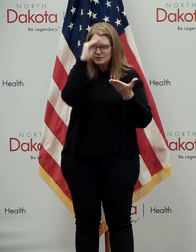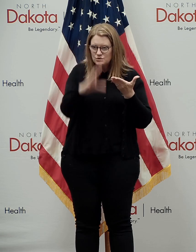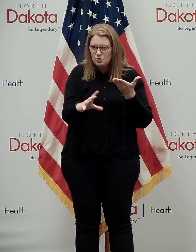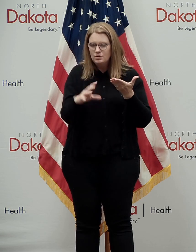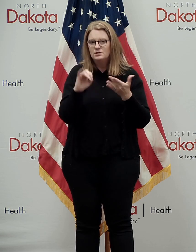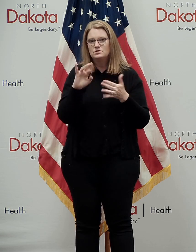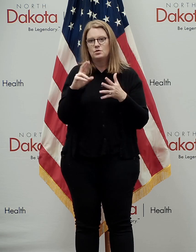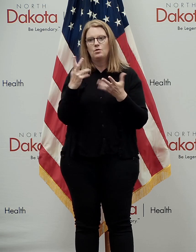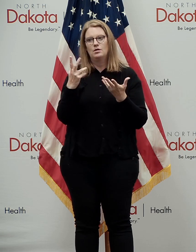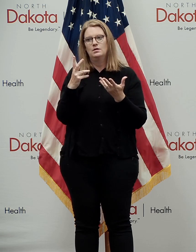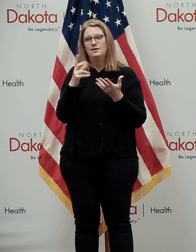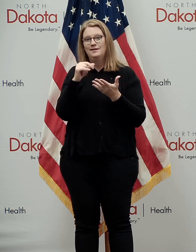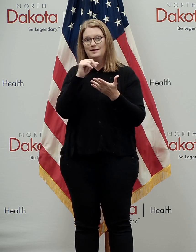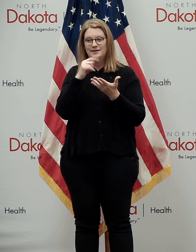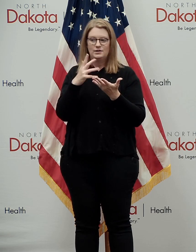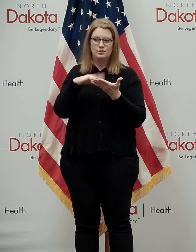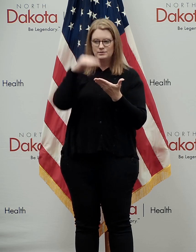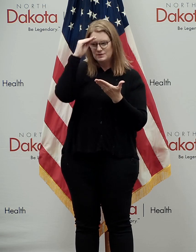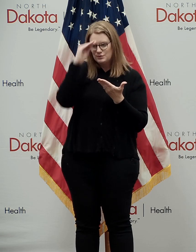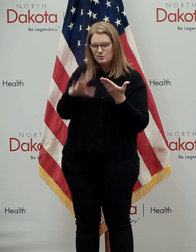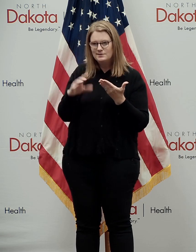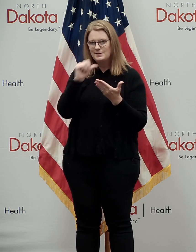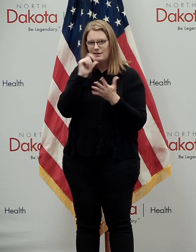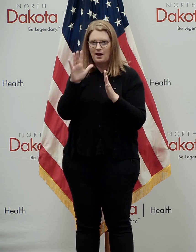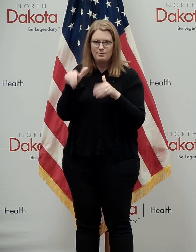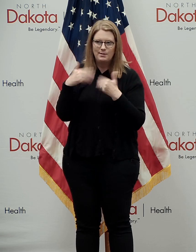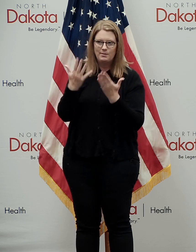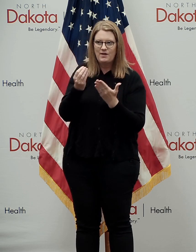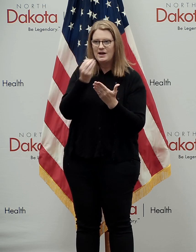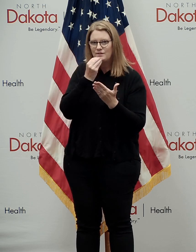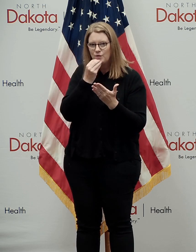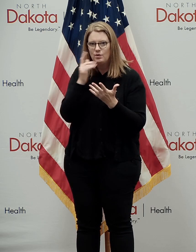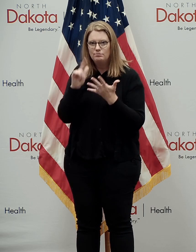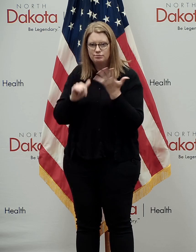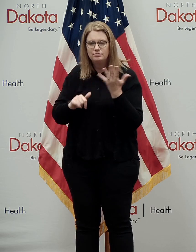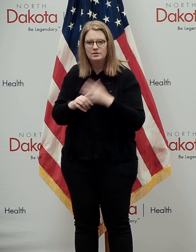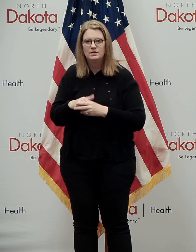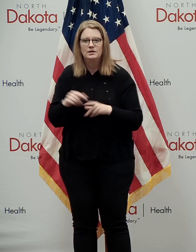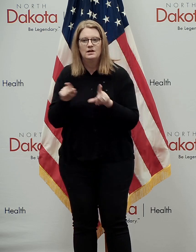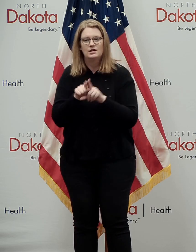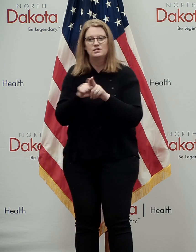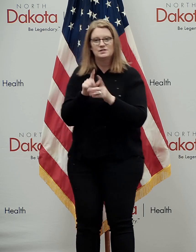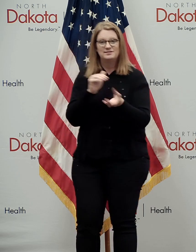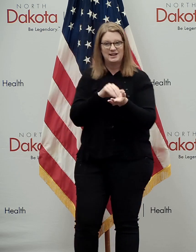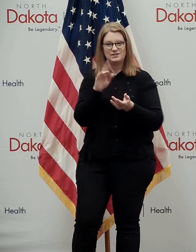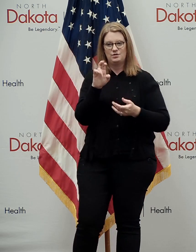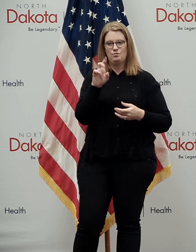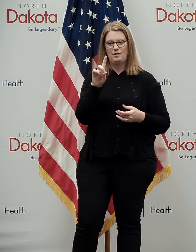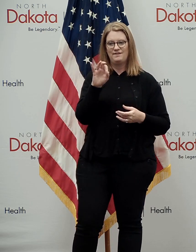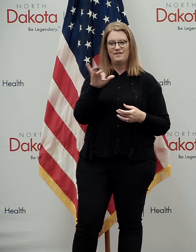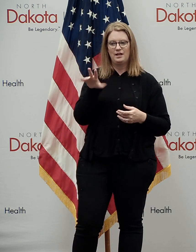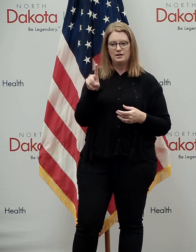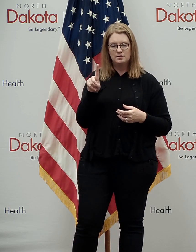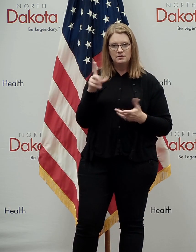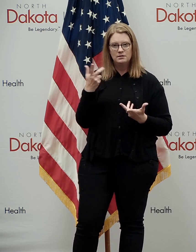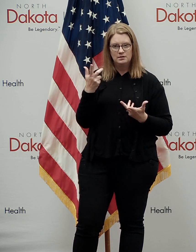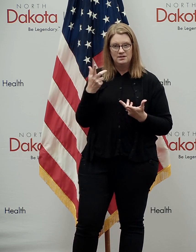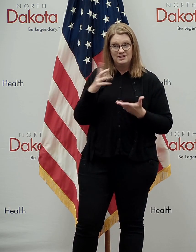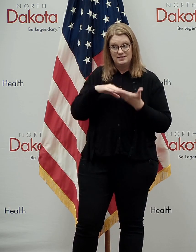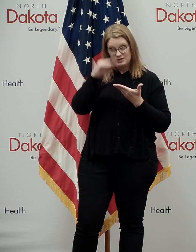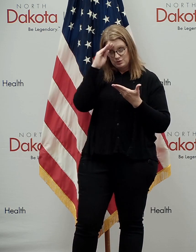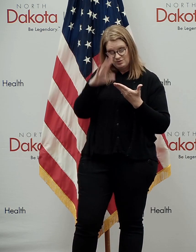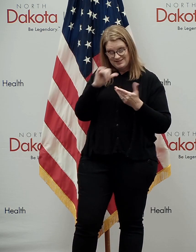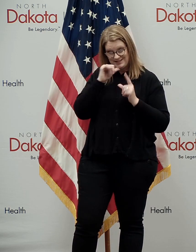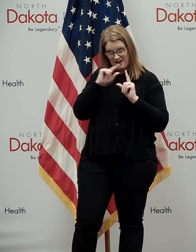place where they can receive behavioral health and nutritional benefits, as has been said by Dr. Redfield and the CDC. The health risk to students not going